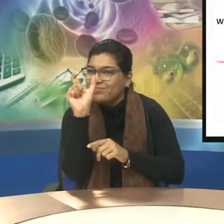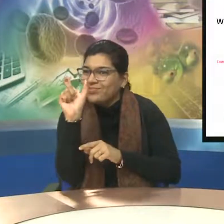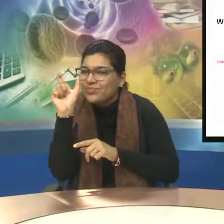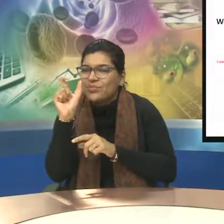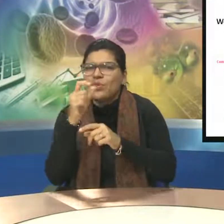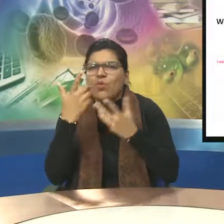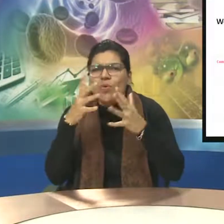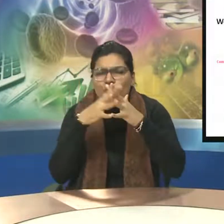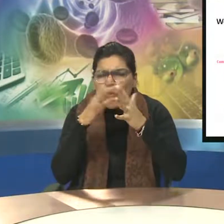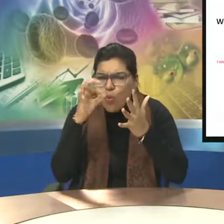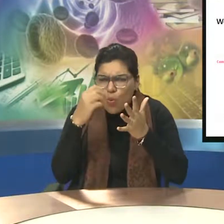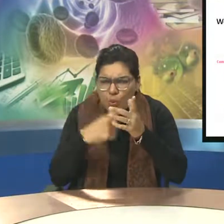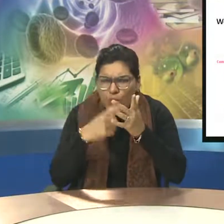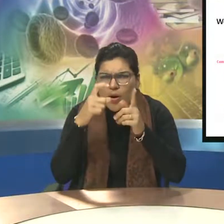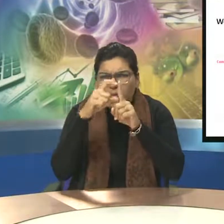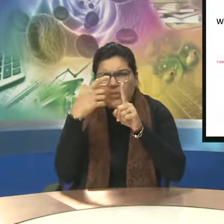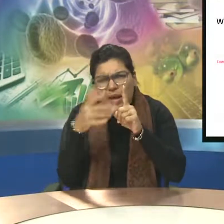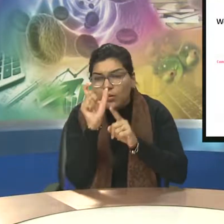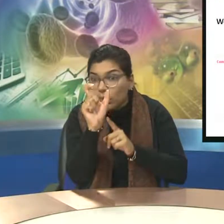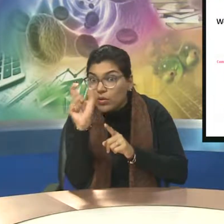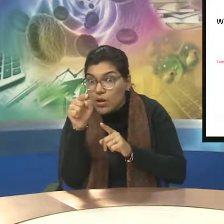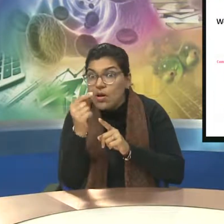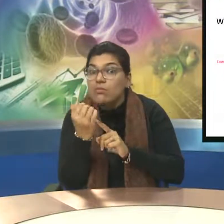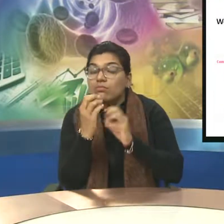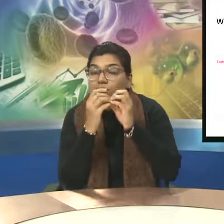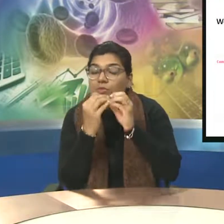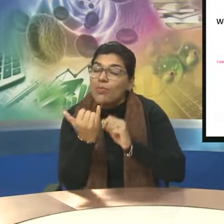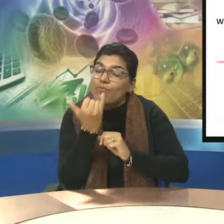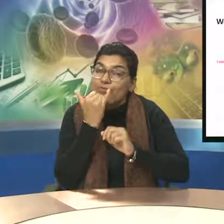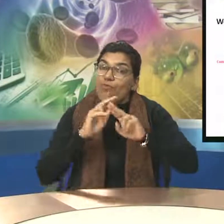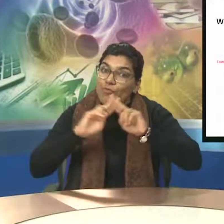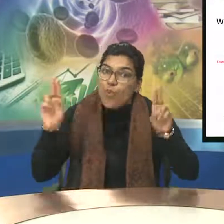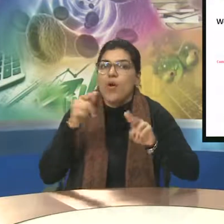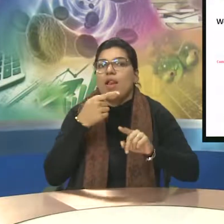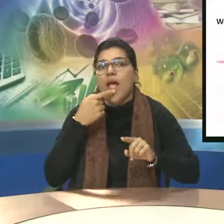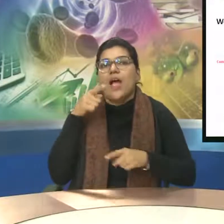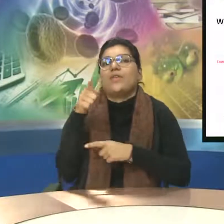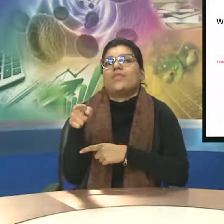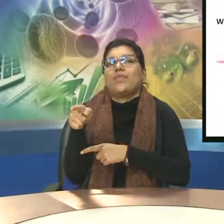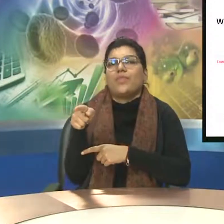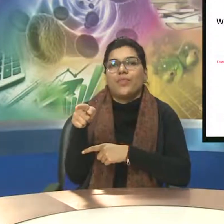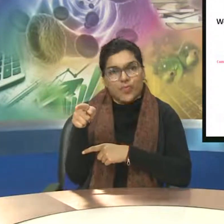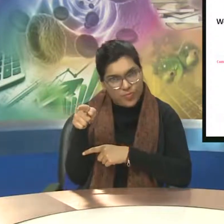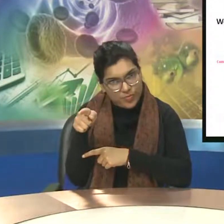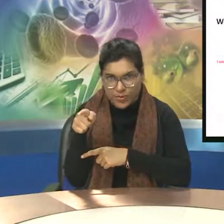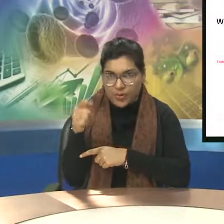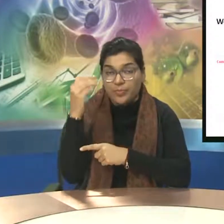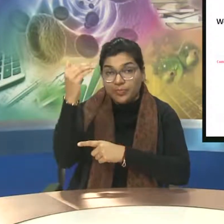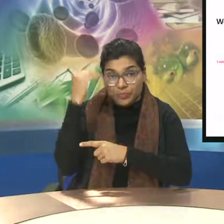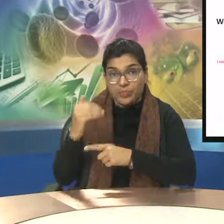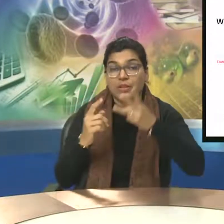line. Red wavy line depicts wrong